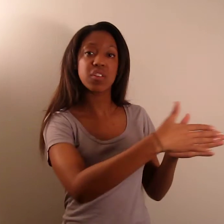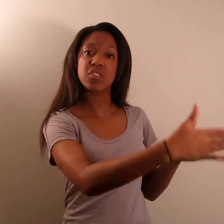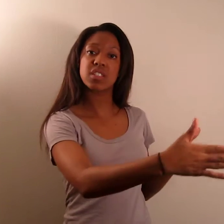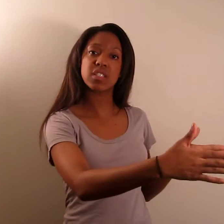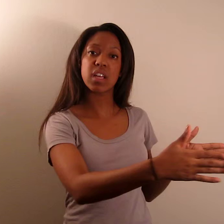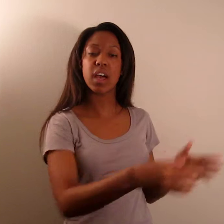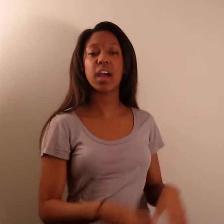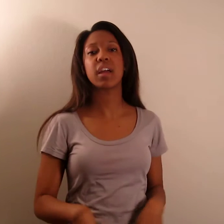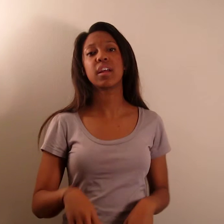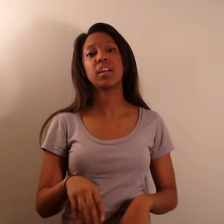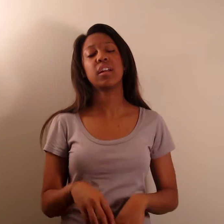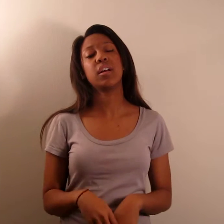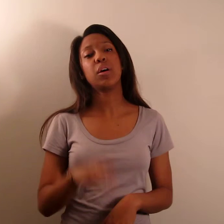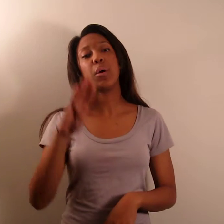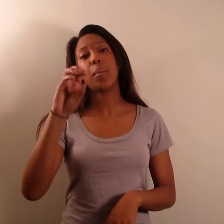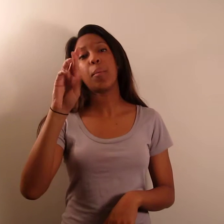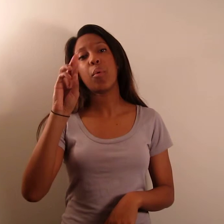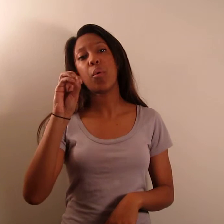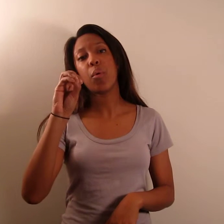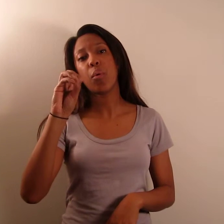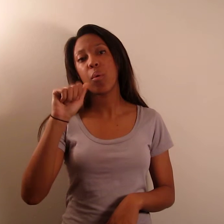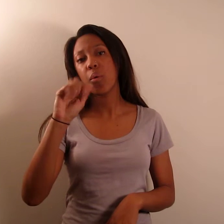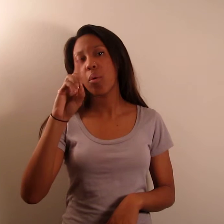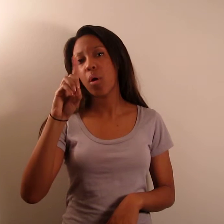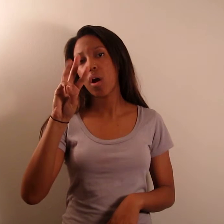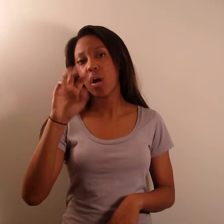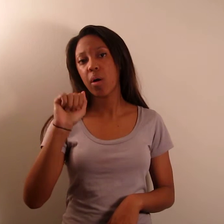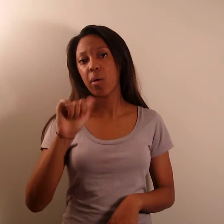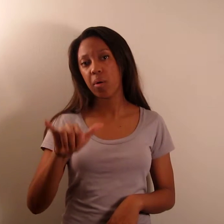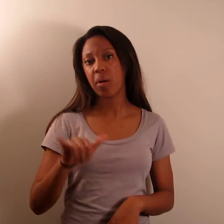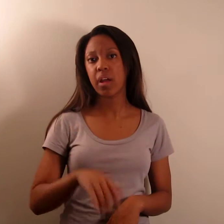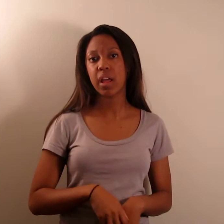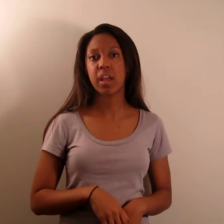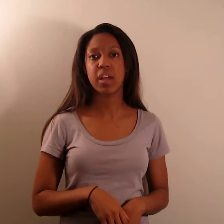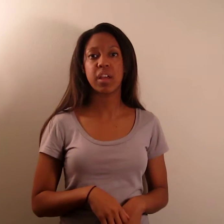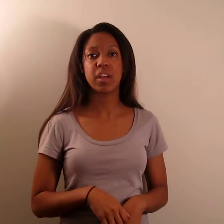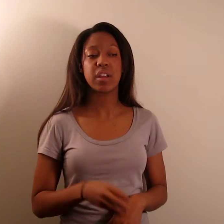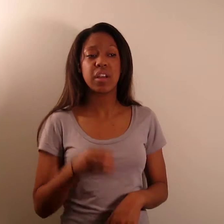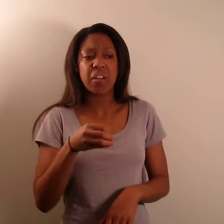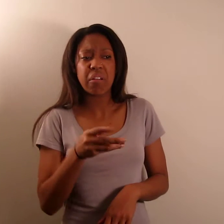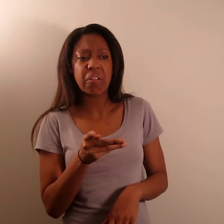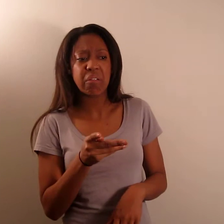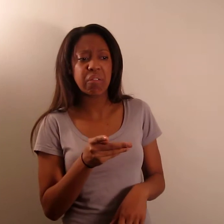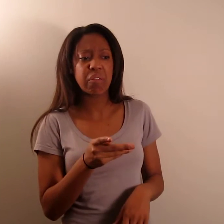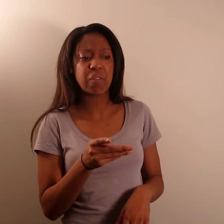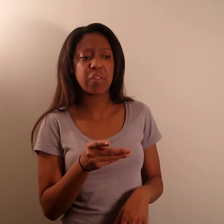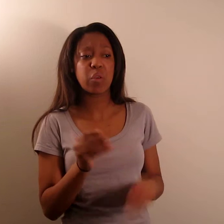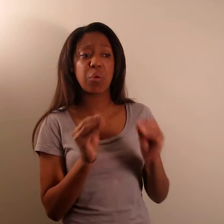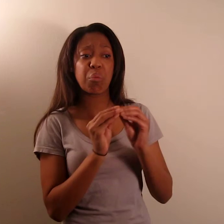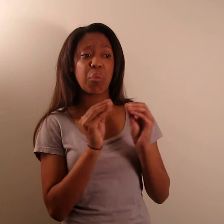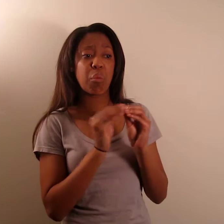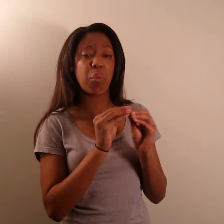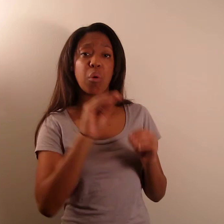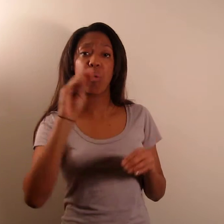was, where within a few blocks, what was called Ladies' Mile was, with all of the wonderful